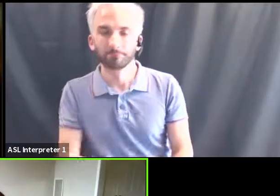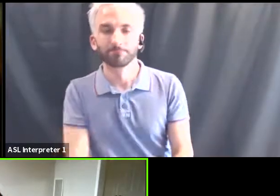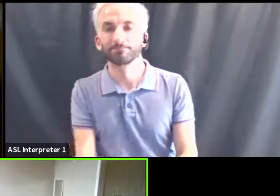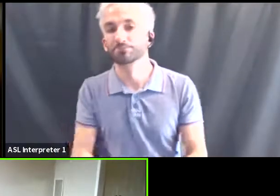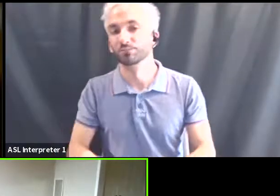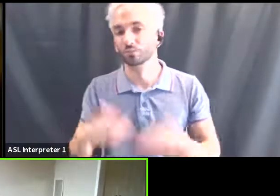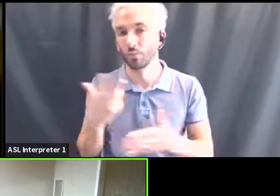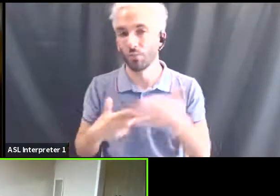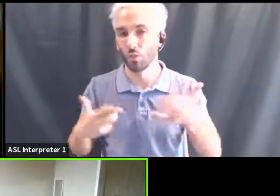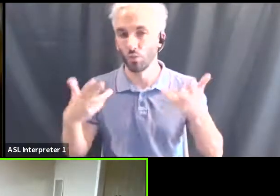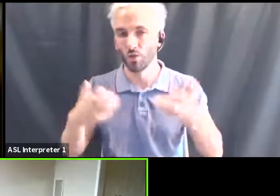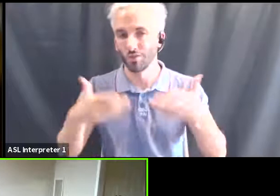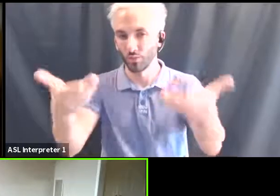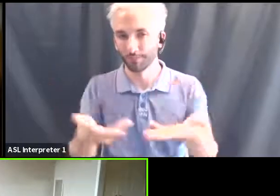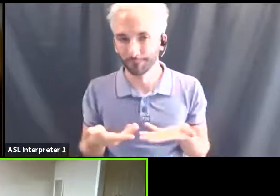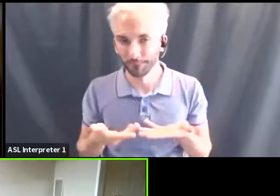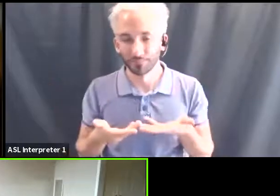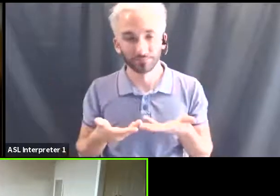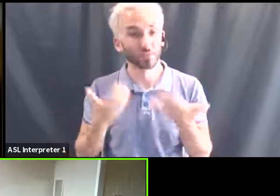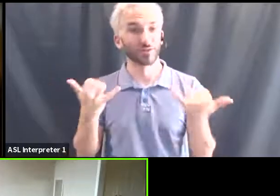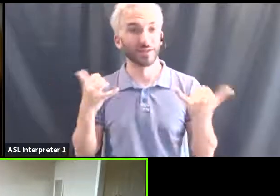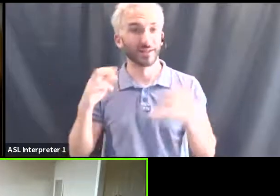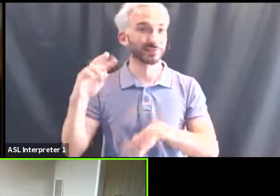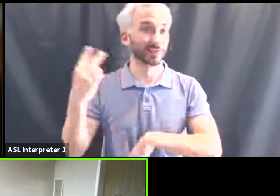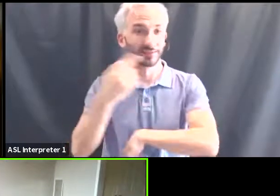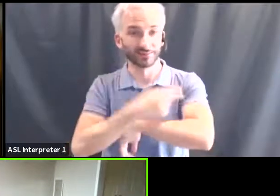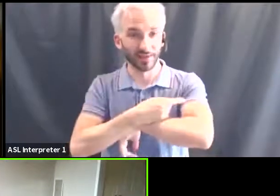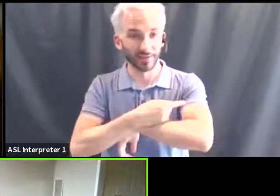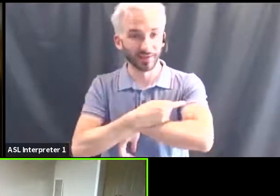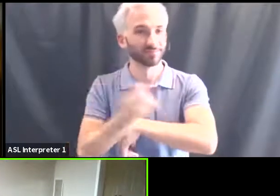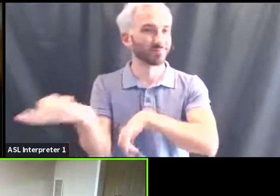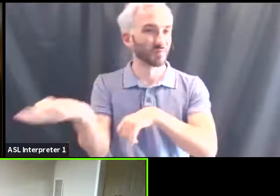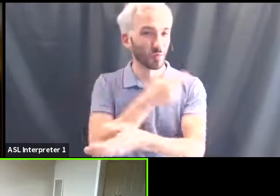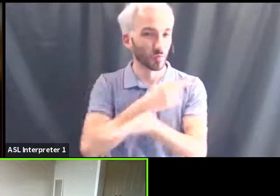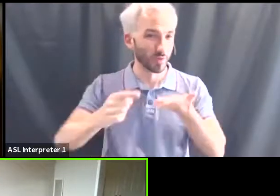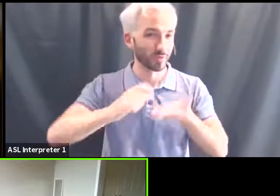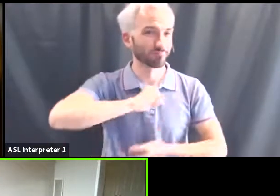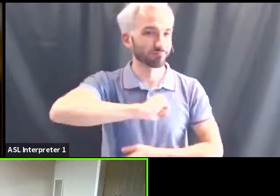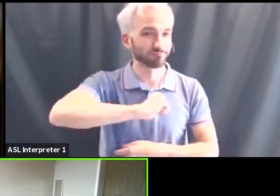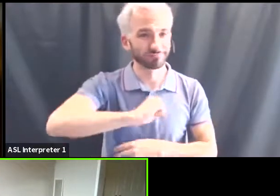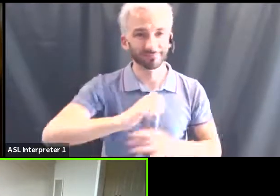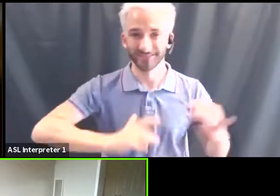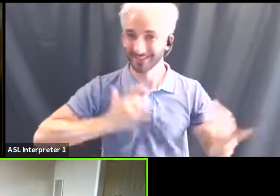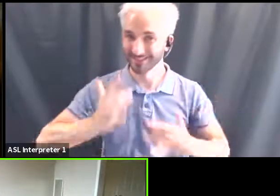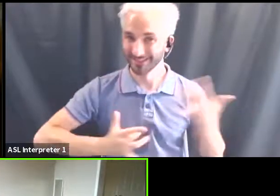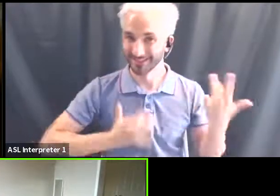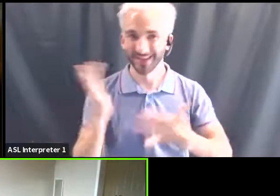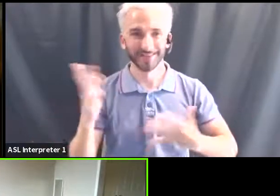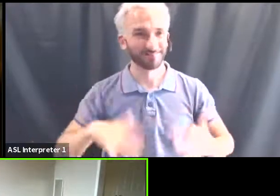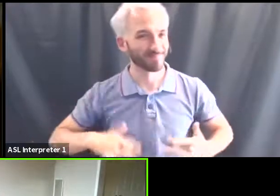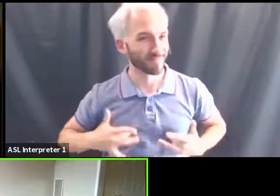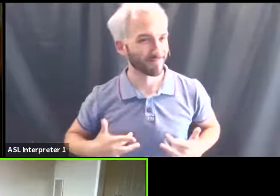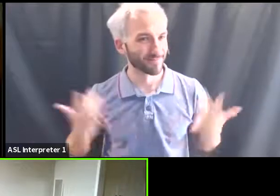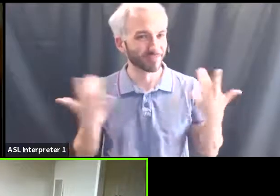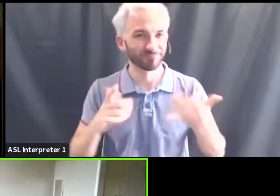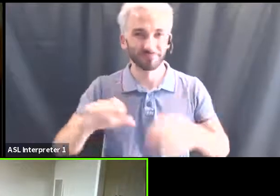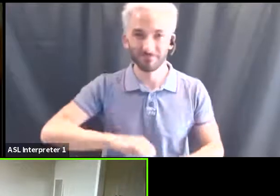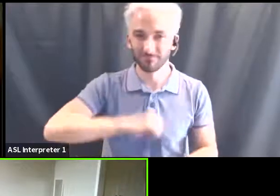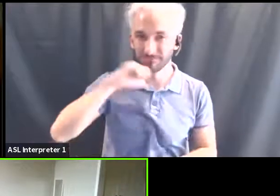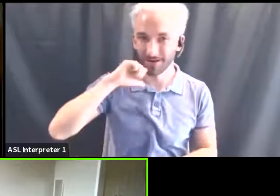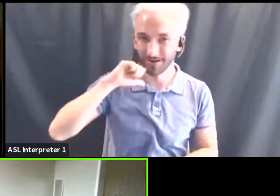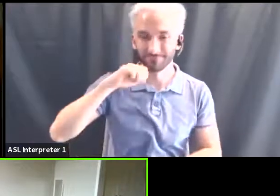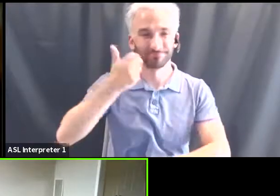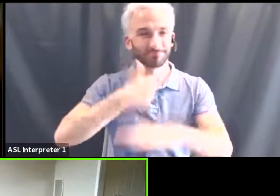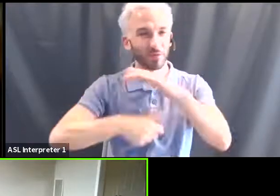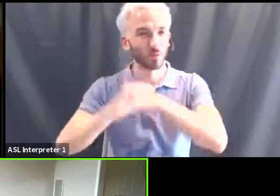welcome you to day two of a week of very exciting events that are happening with a number